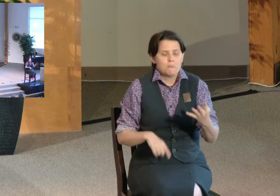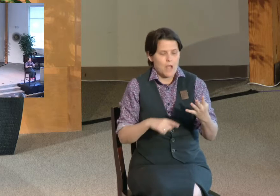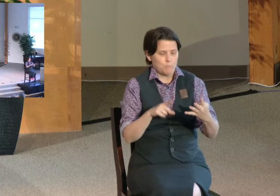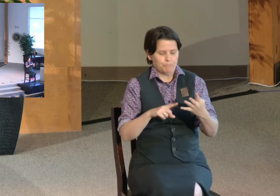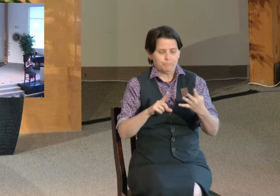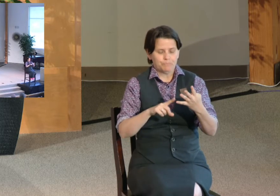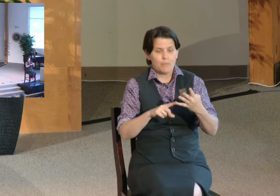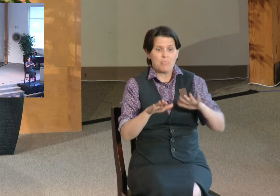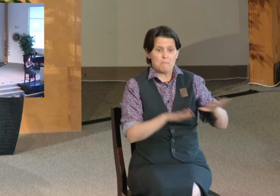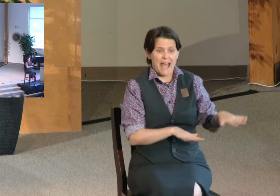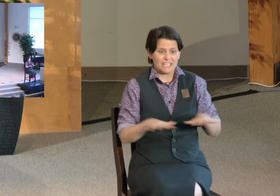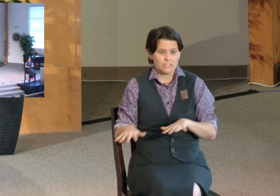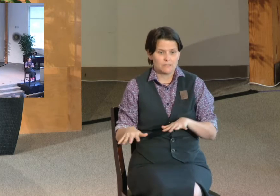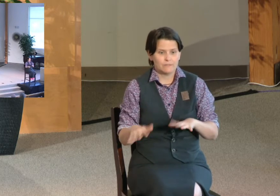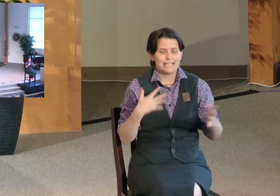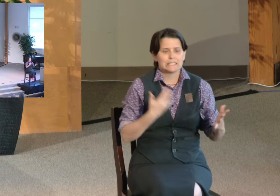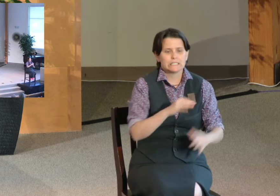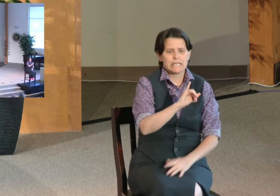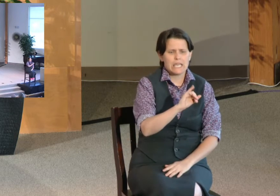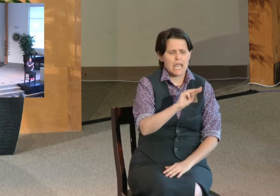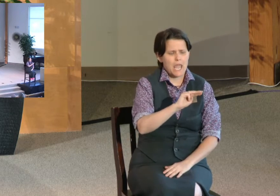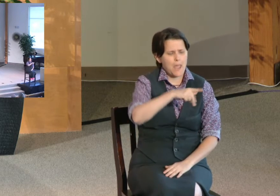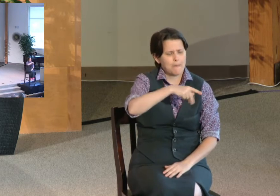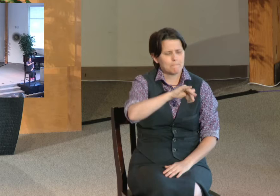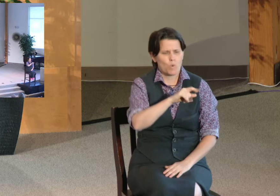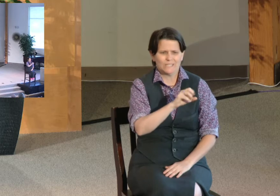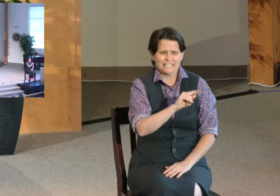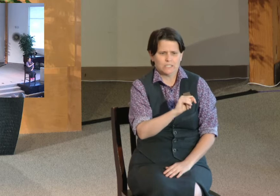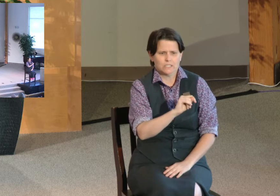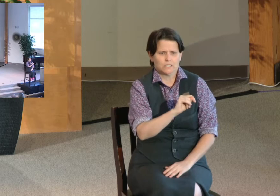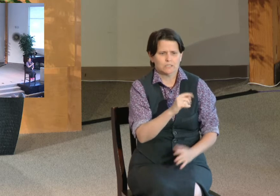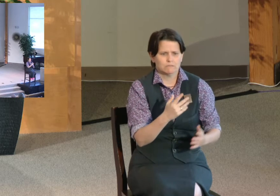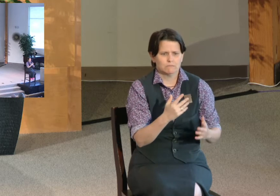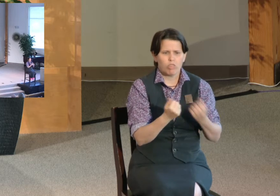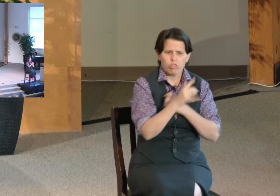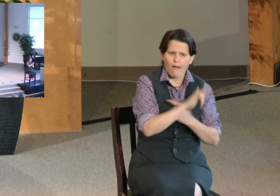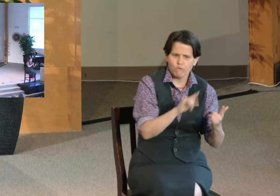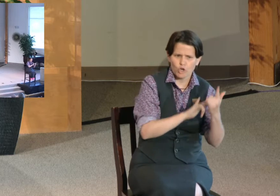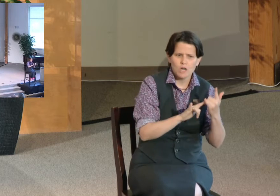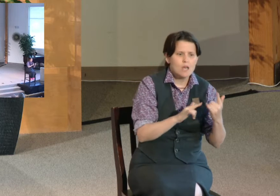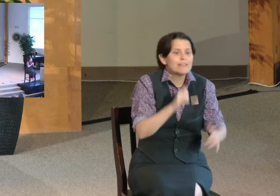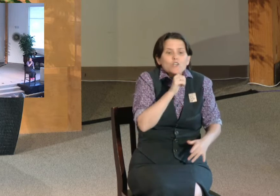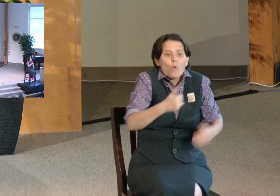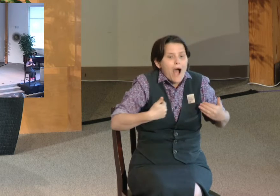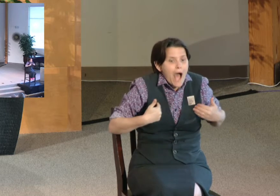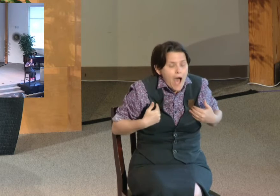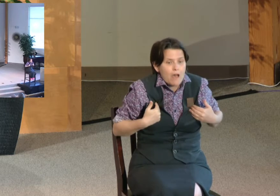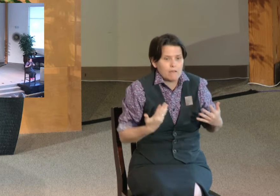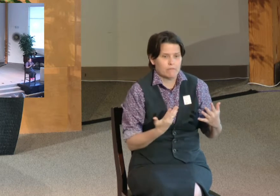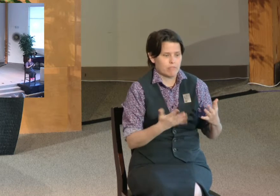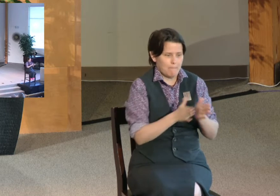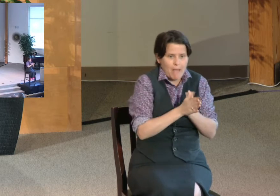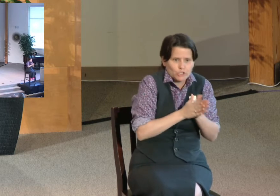lost that drive. They're really hard self-disciplinarians, and they don't seem to allow joy in